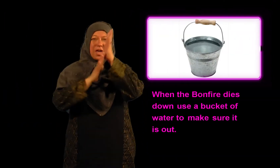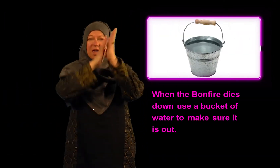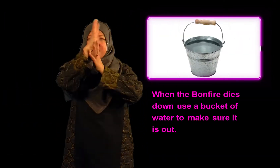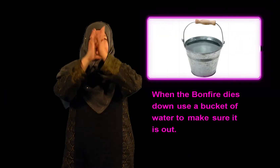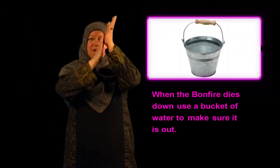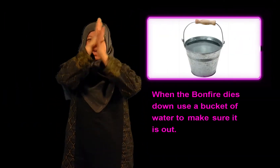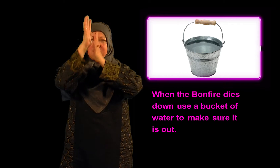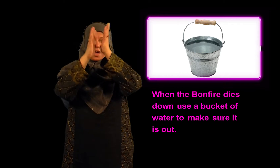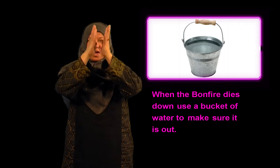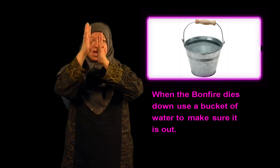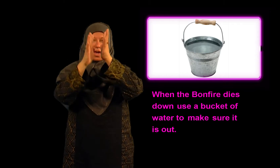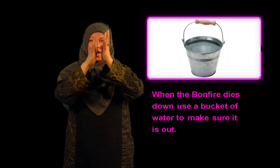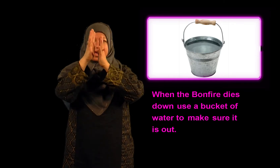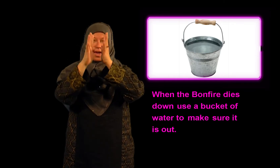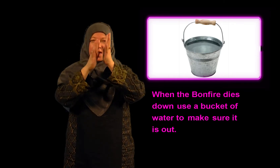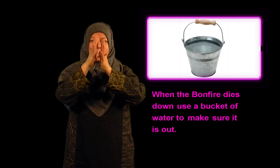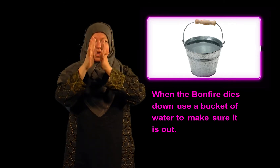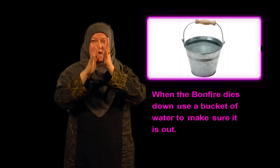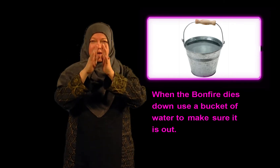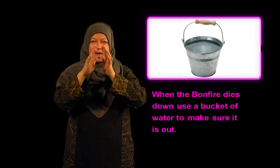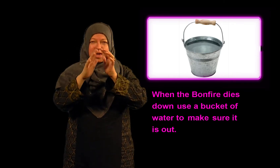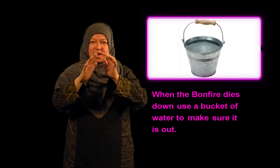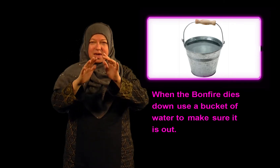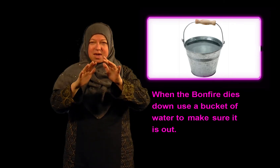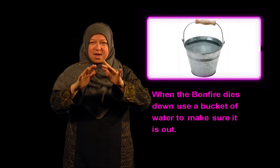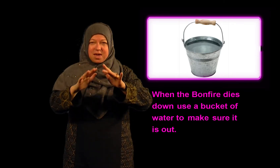When the bonfire dies down, use a bucket of water to make sure it is out.